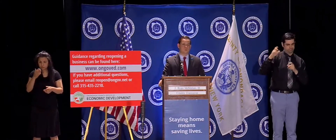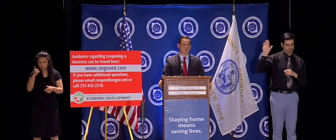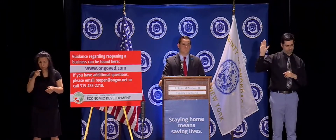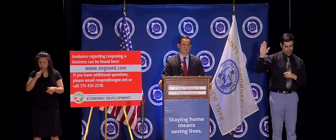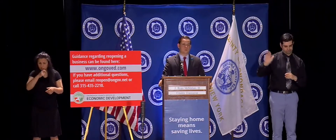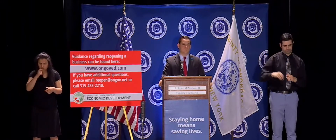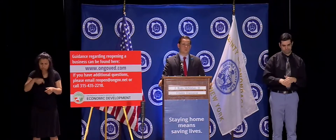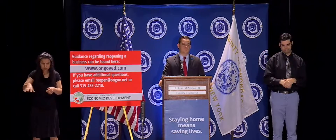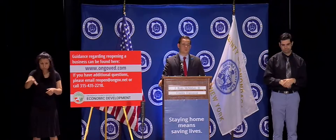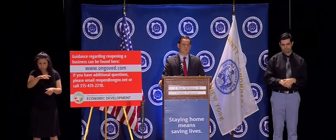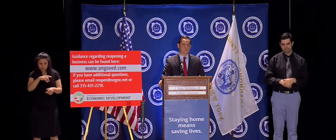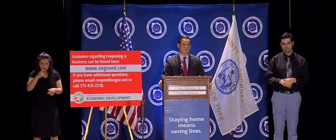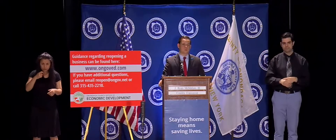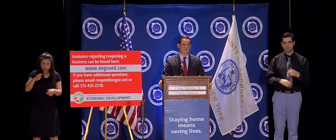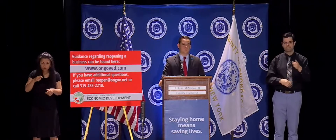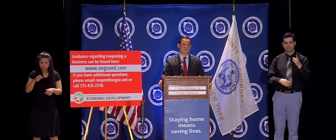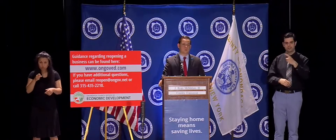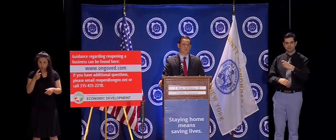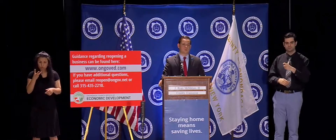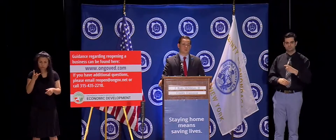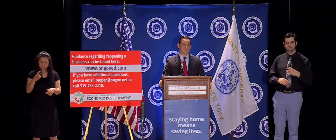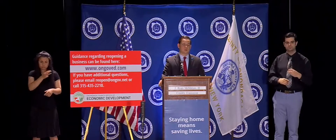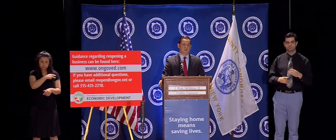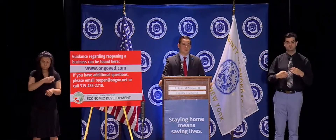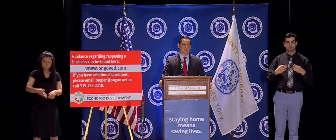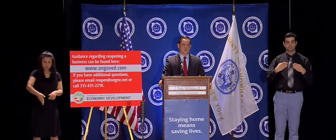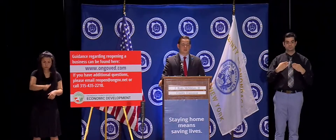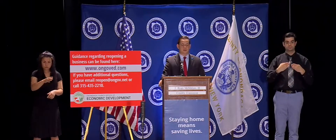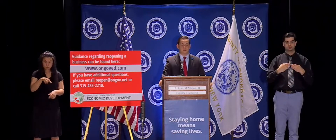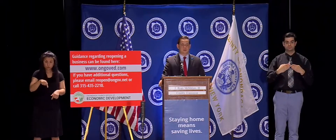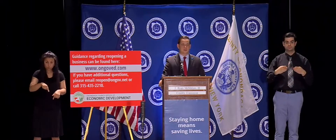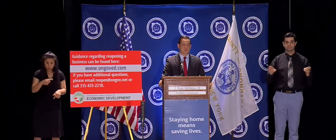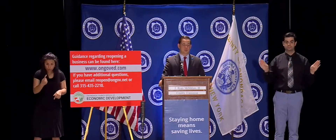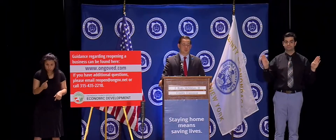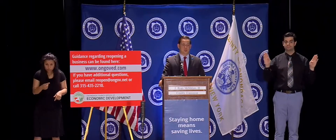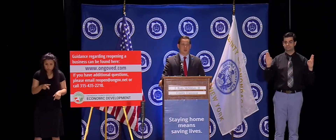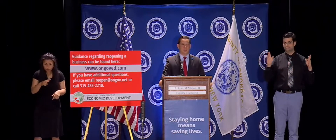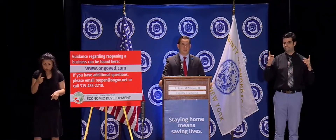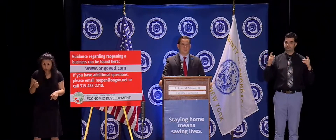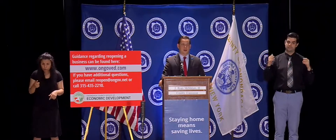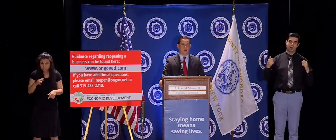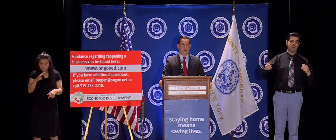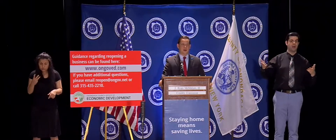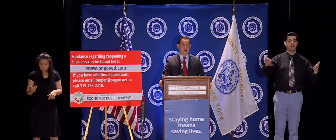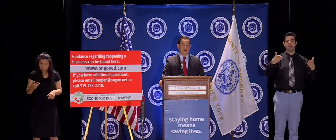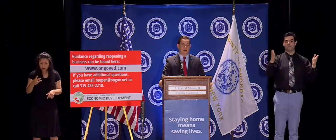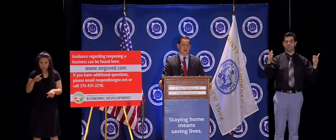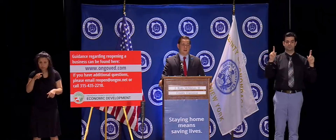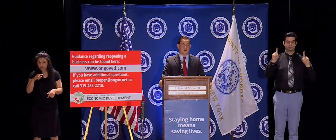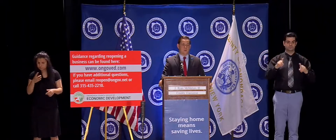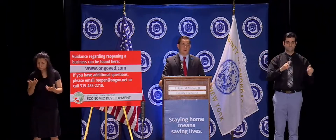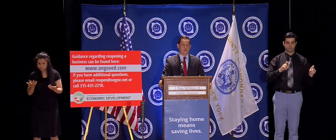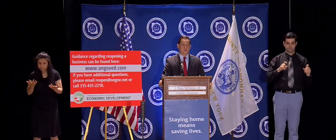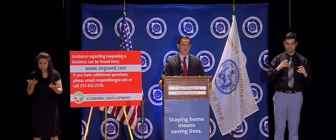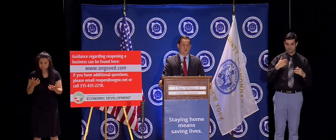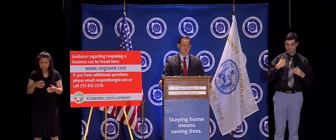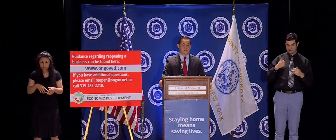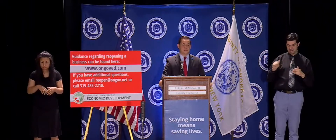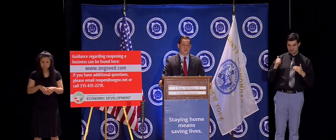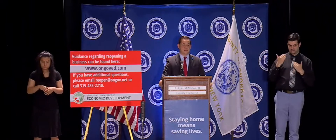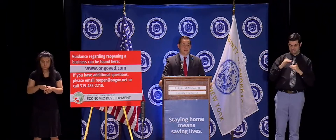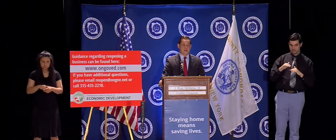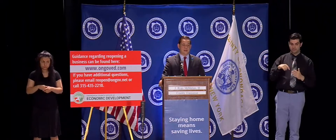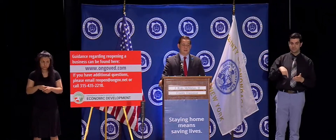times people can go? Can I go this week and then also go next week? You could. It would be